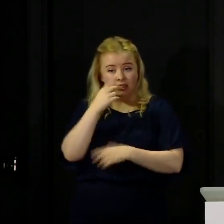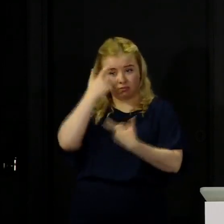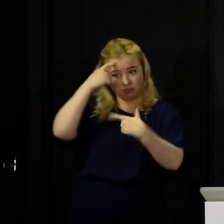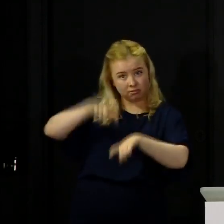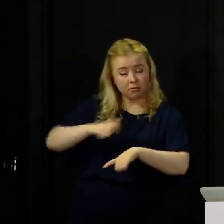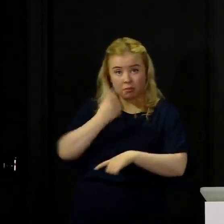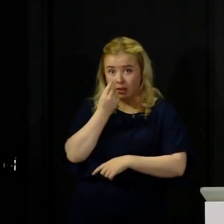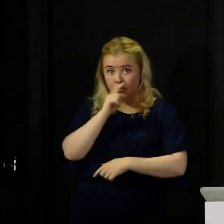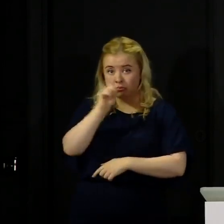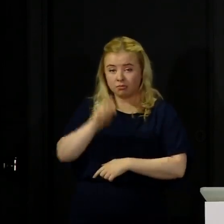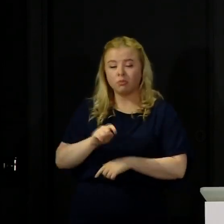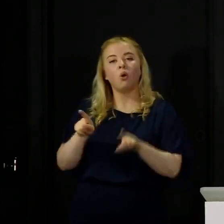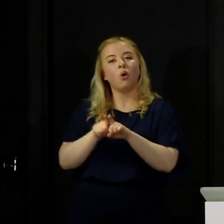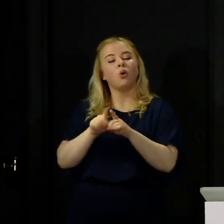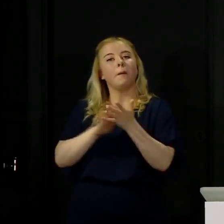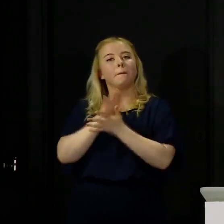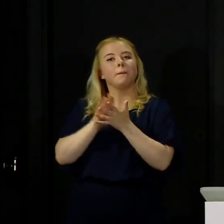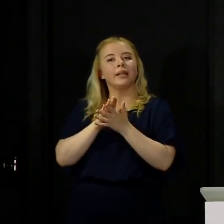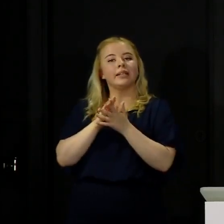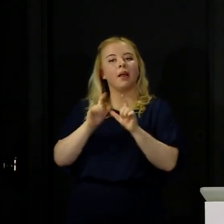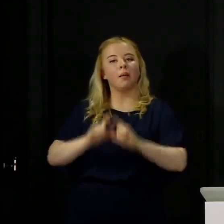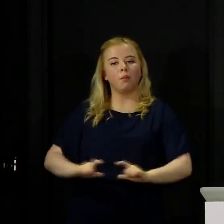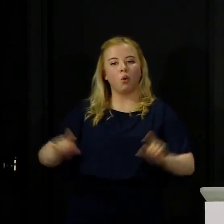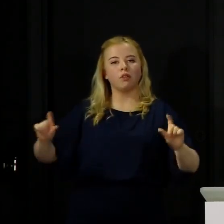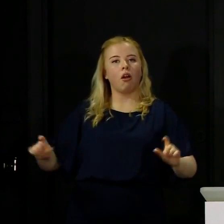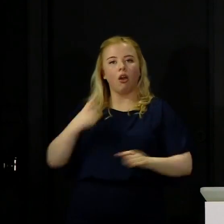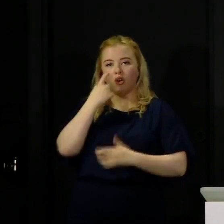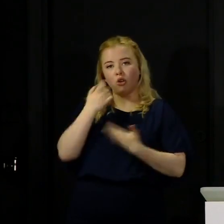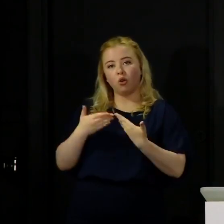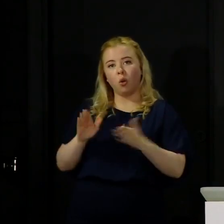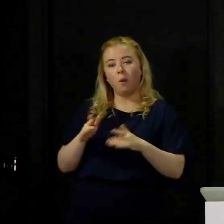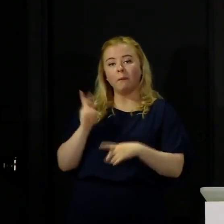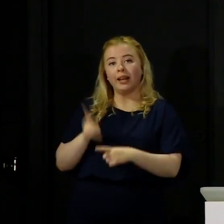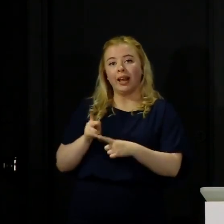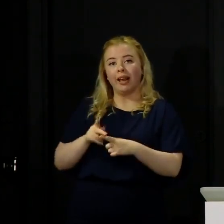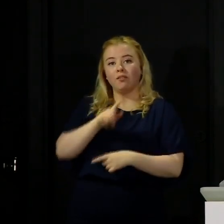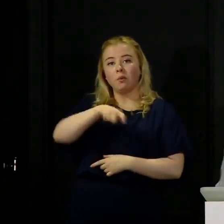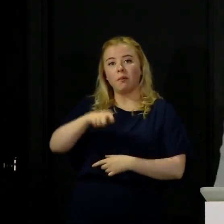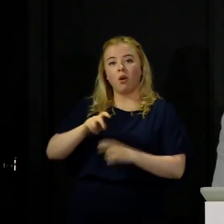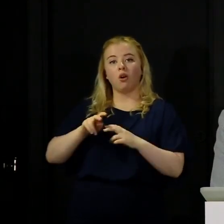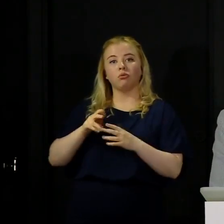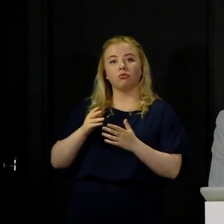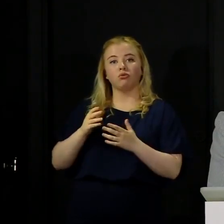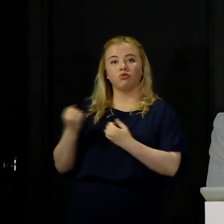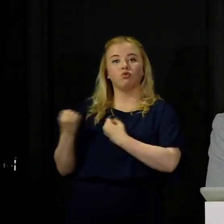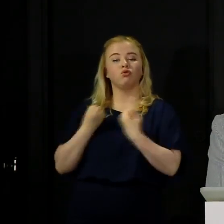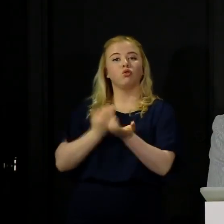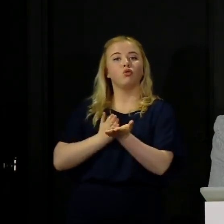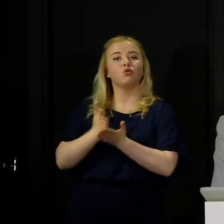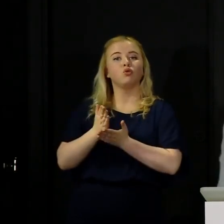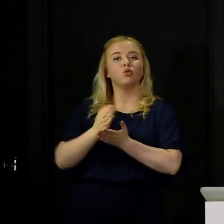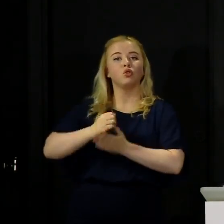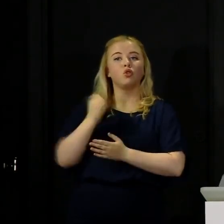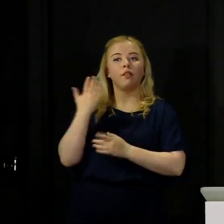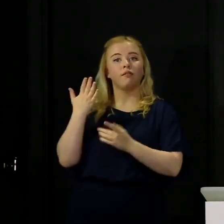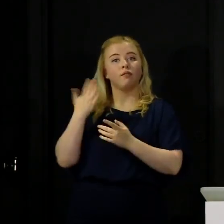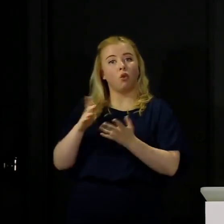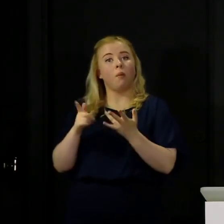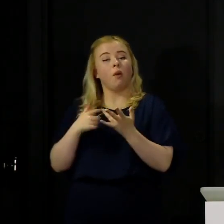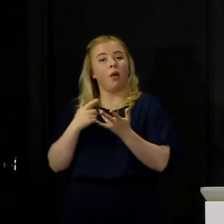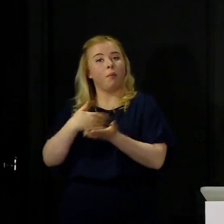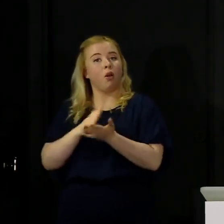and would it also mean that the border could reopen for tourists to travel into Scotland from the rest of the UK and travel onwards?